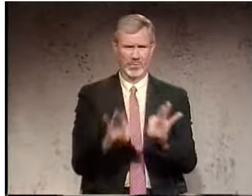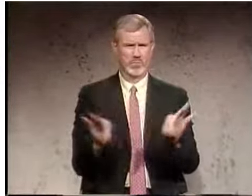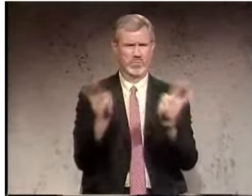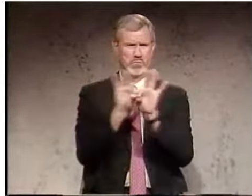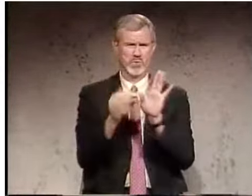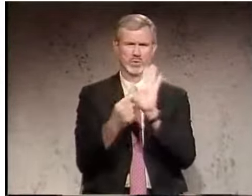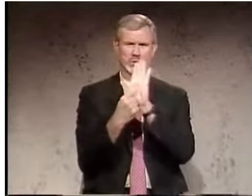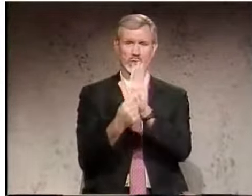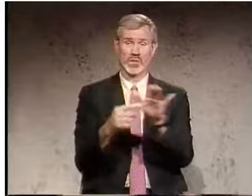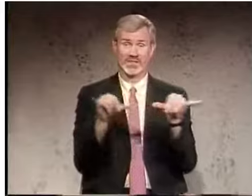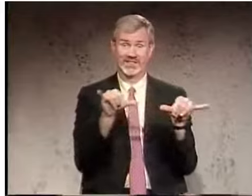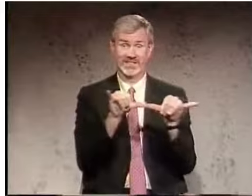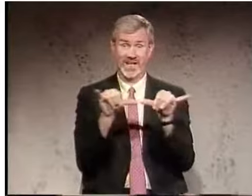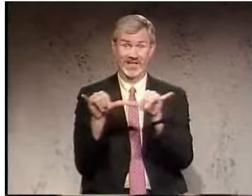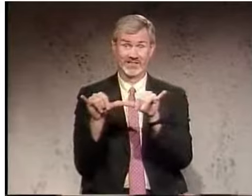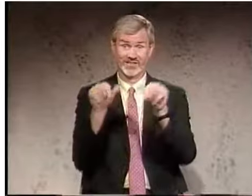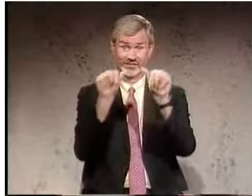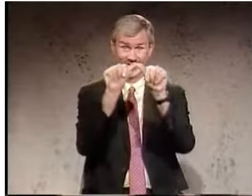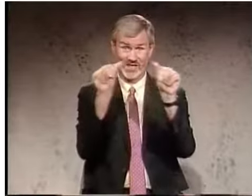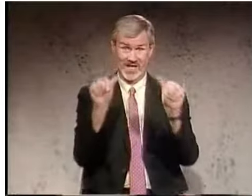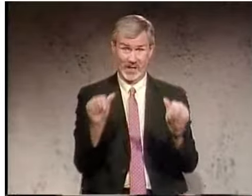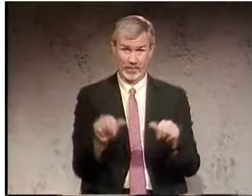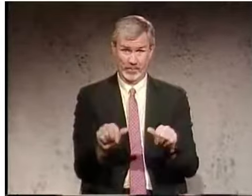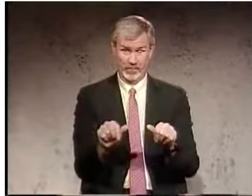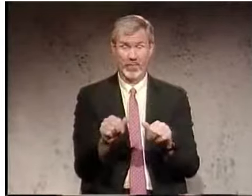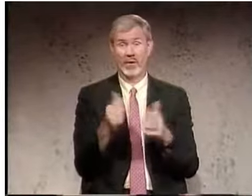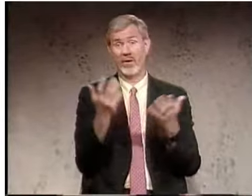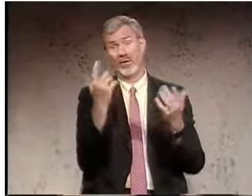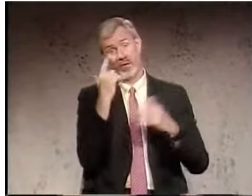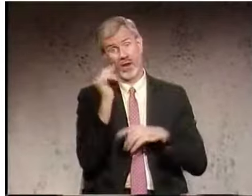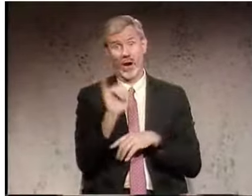This classifier is important to show size, shape,